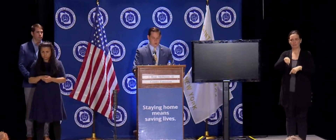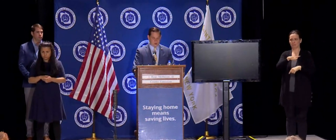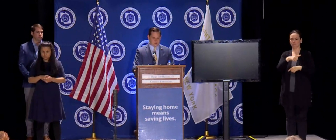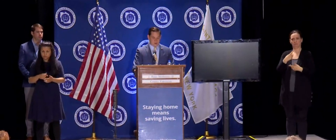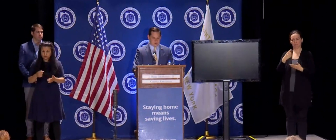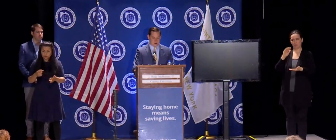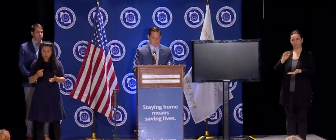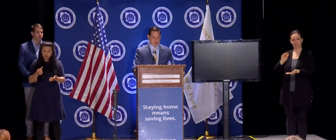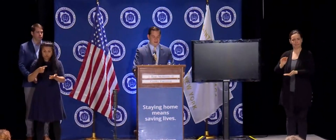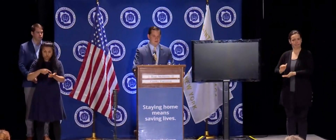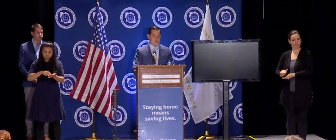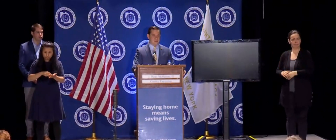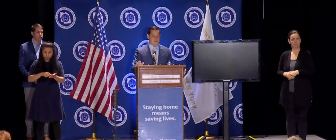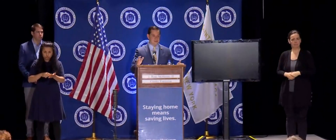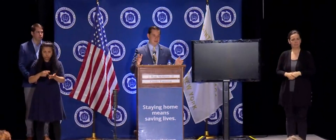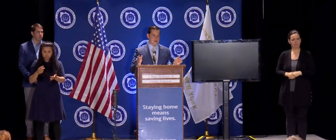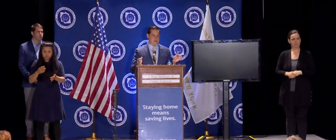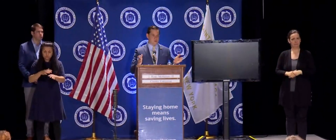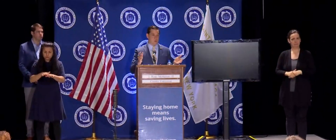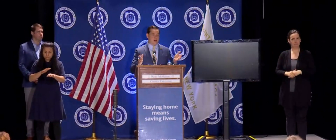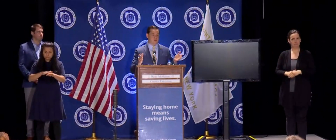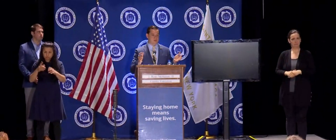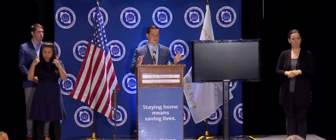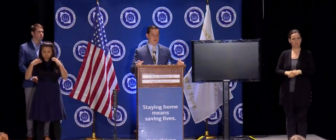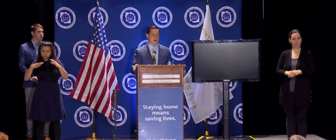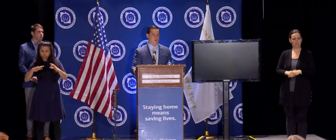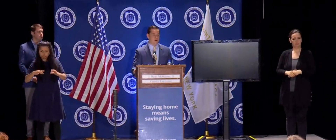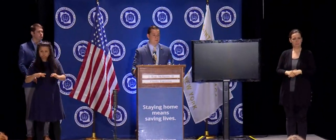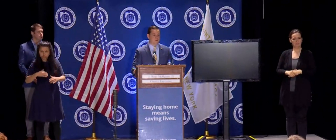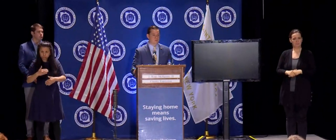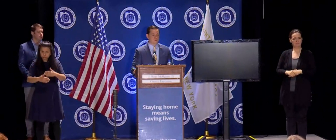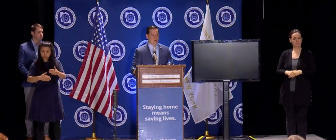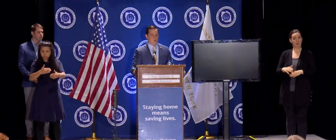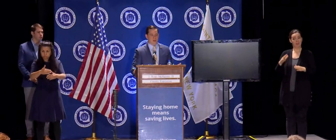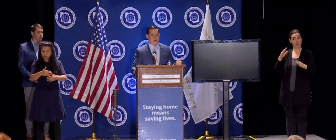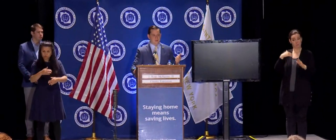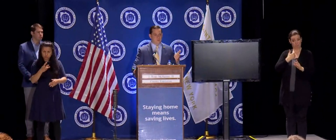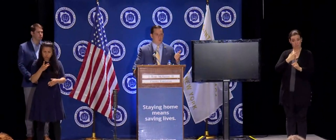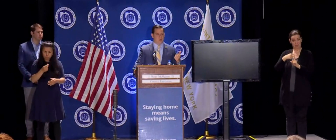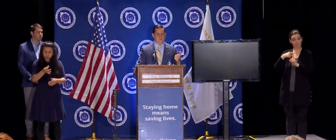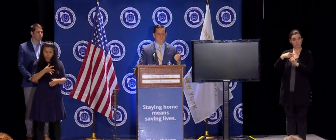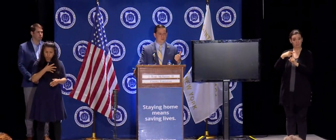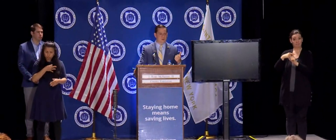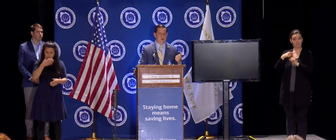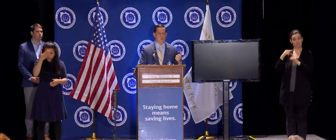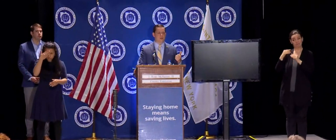if we're our positive cases stay in this range we're seeing now. But remember, we had